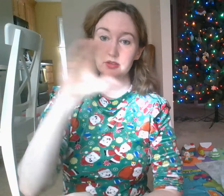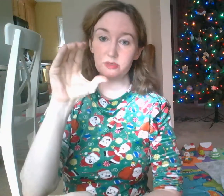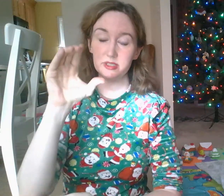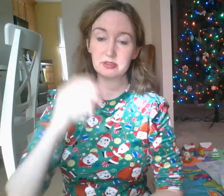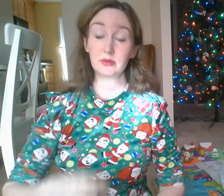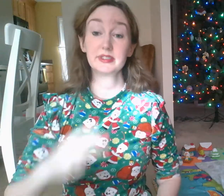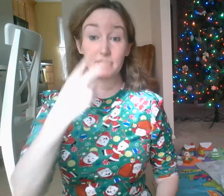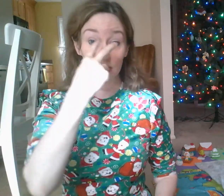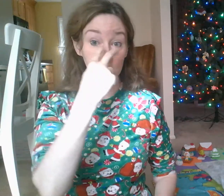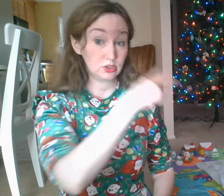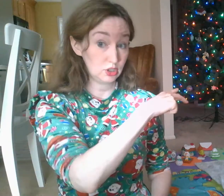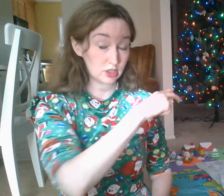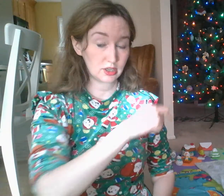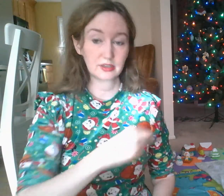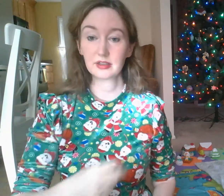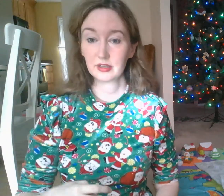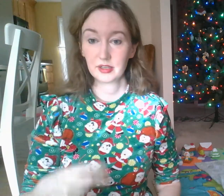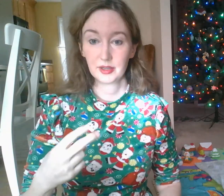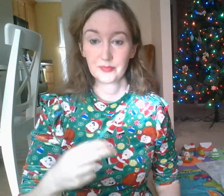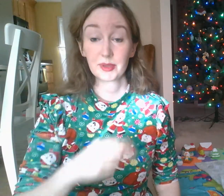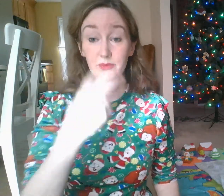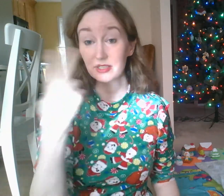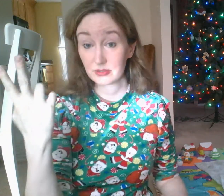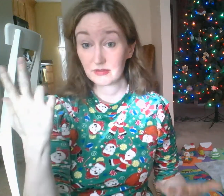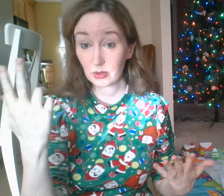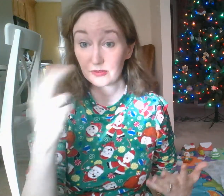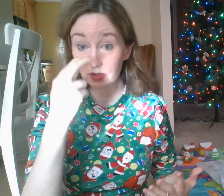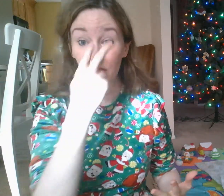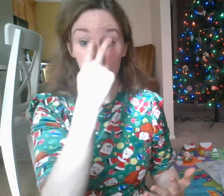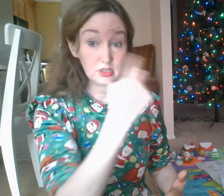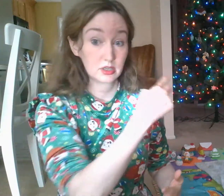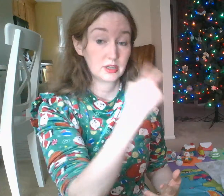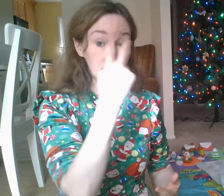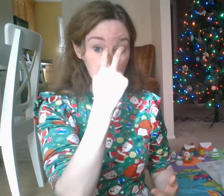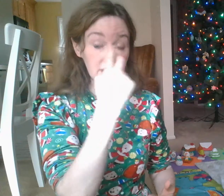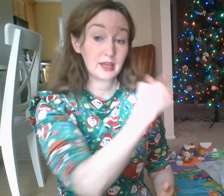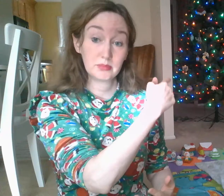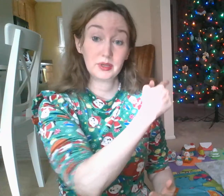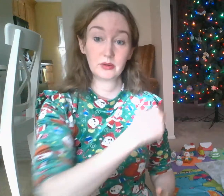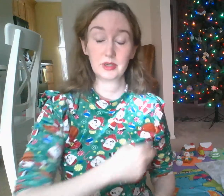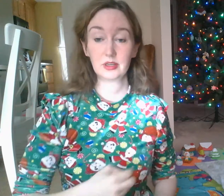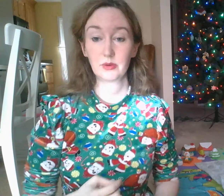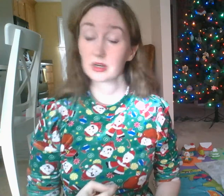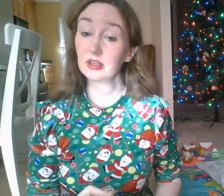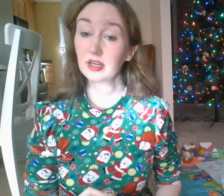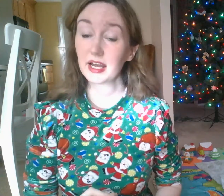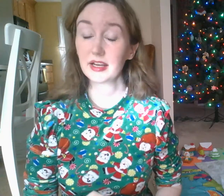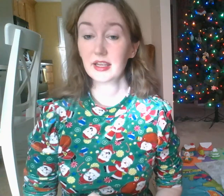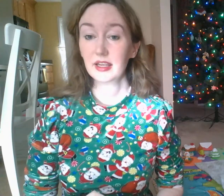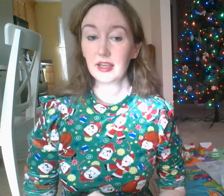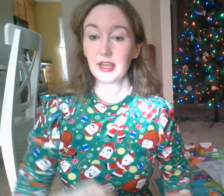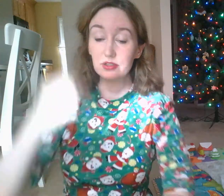Christmas. So you would say, look. Pretty straightforward for look like that, and point at what you want her to look at. And